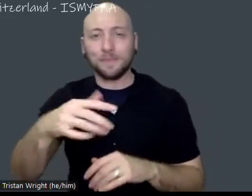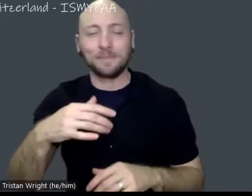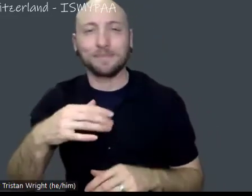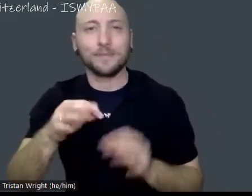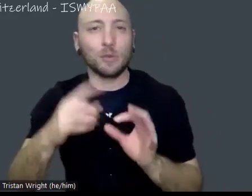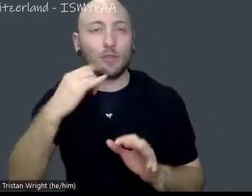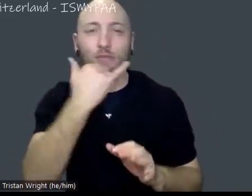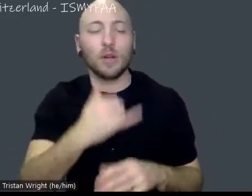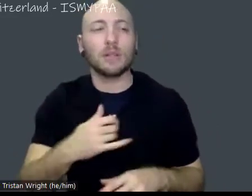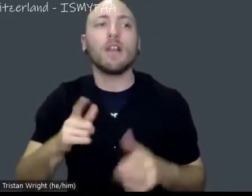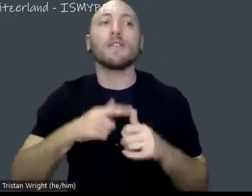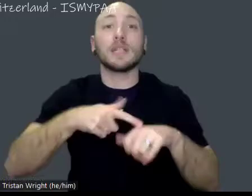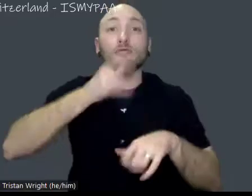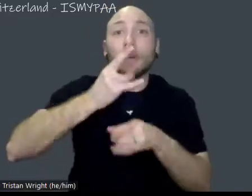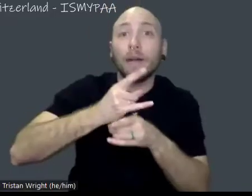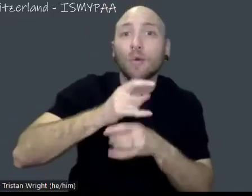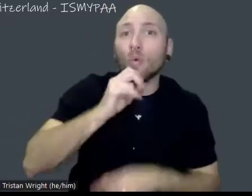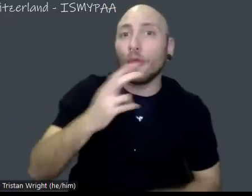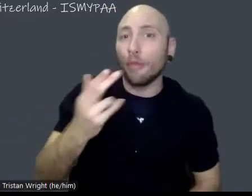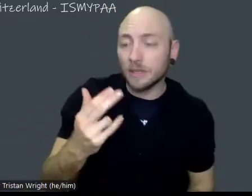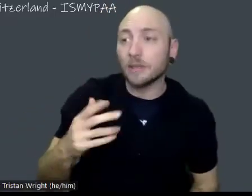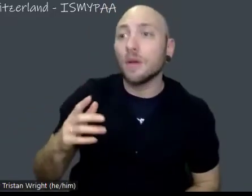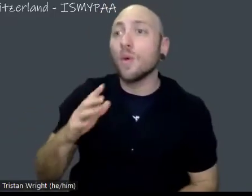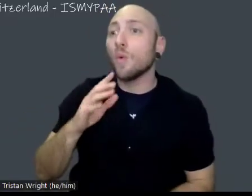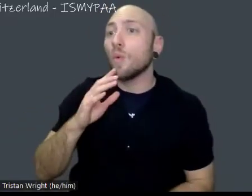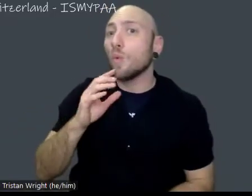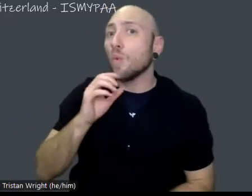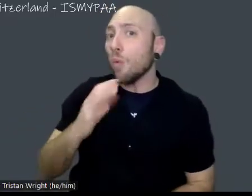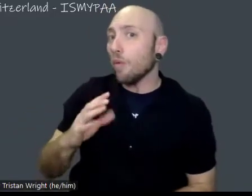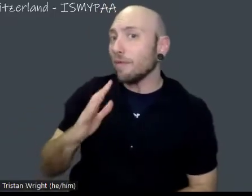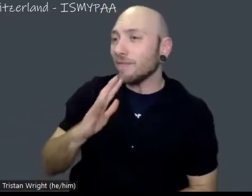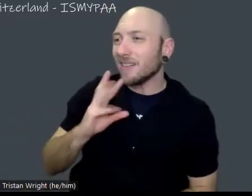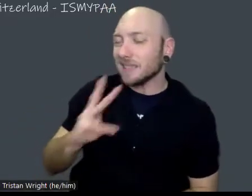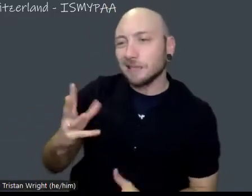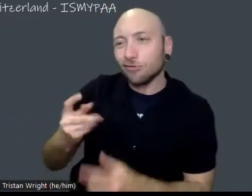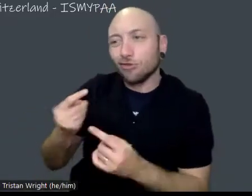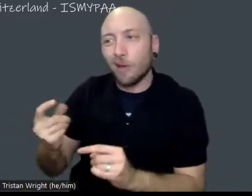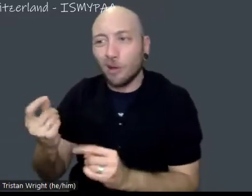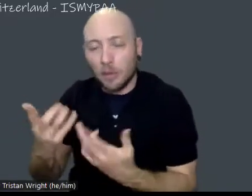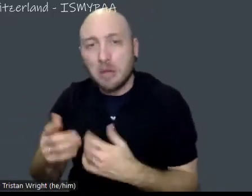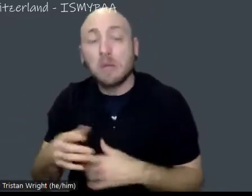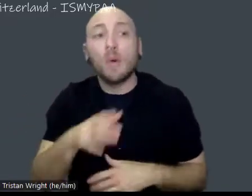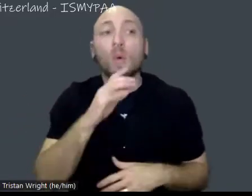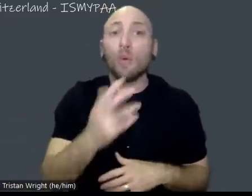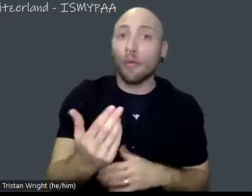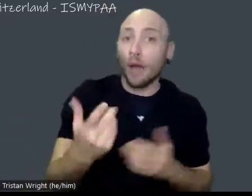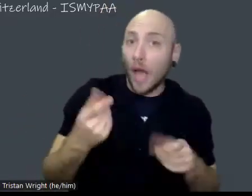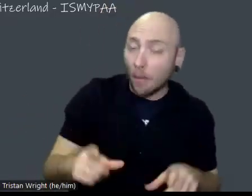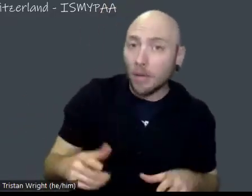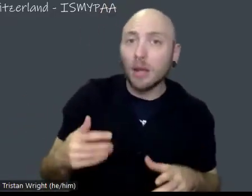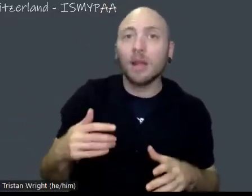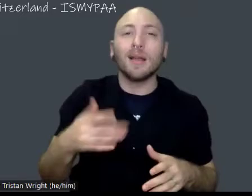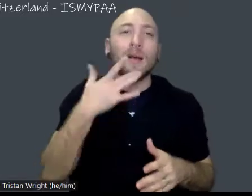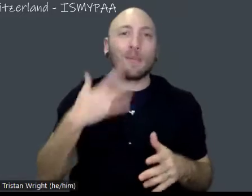table. But with the age of 13, at my birthday party at my place,